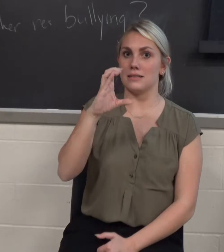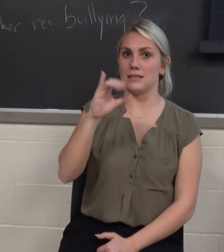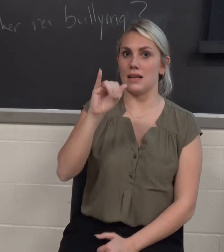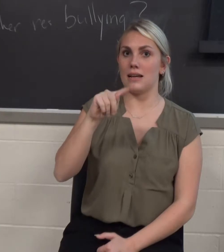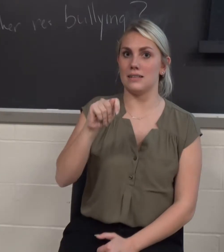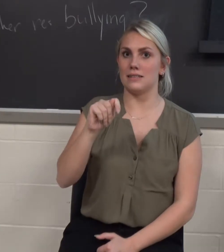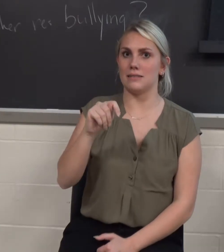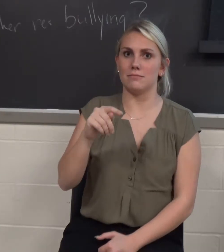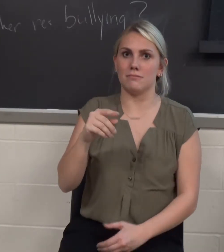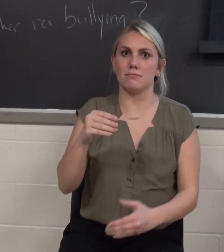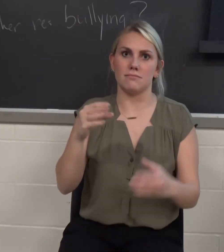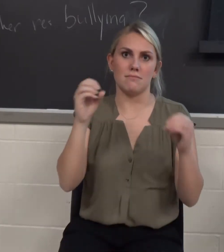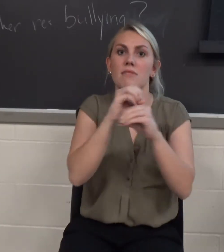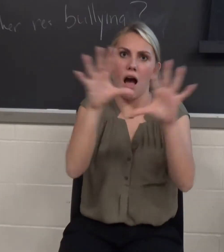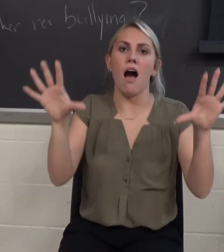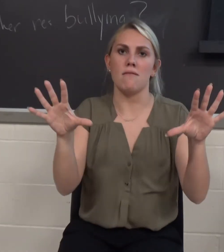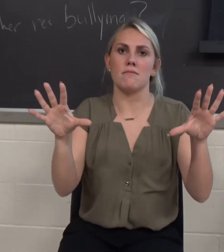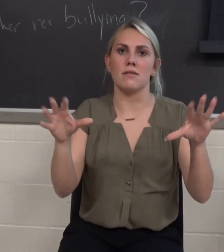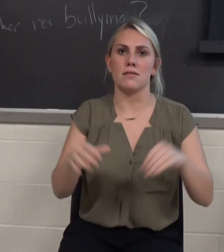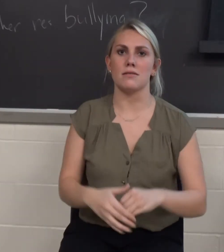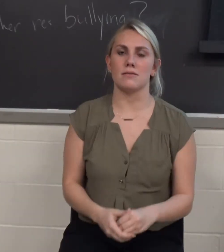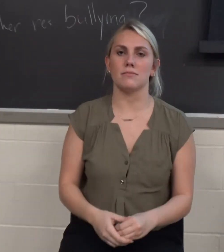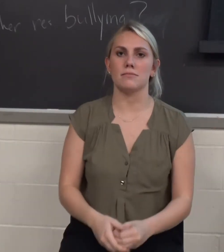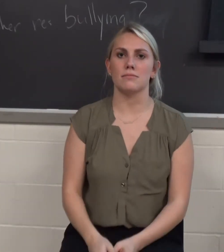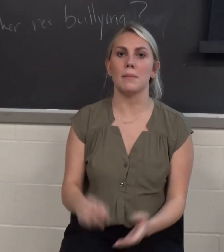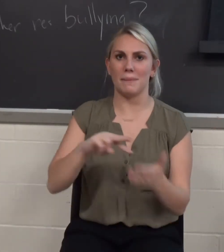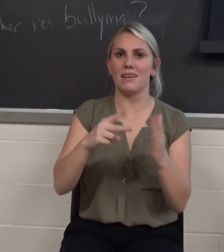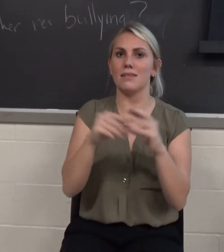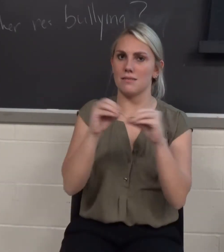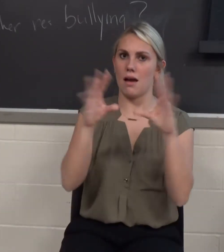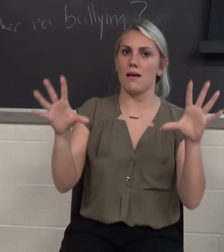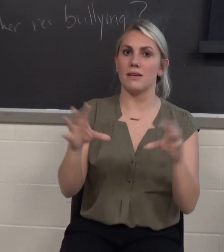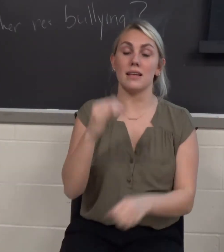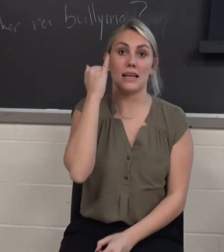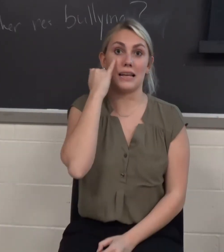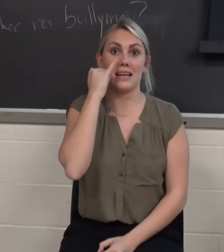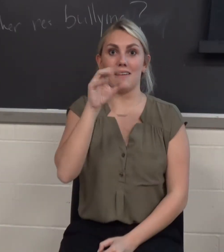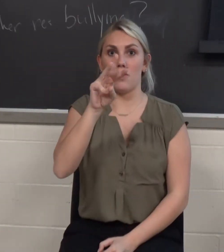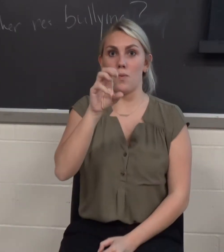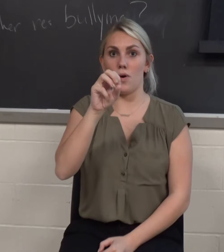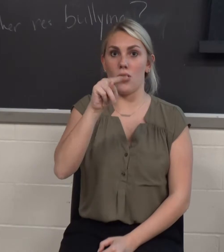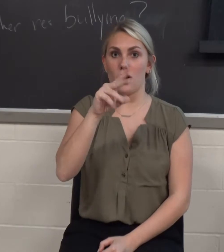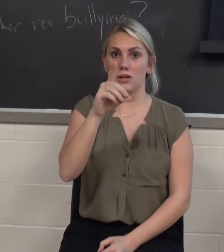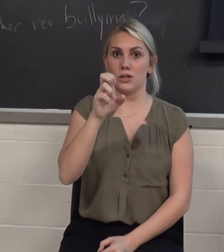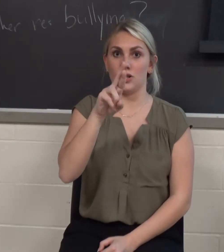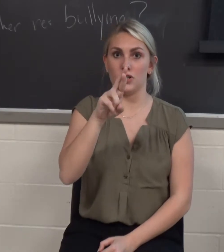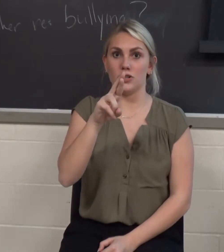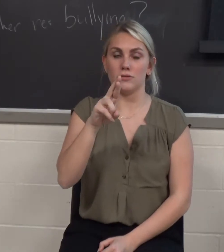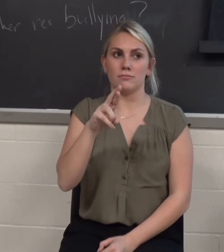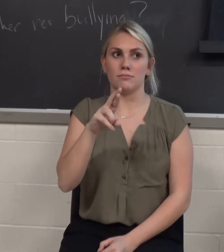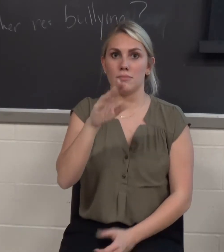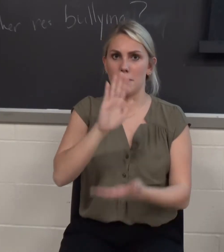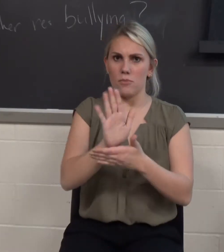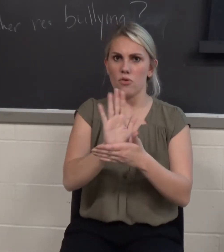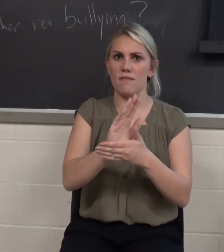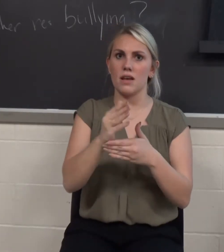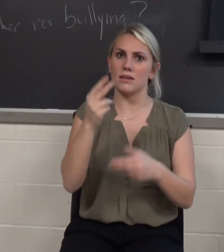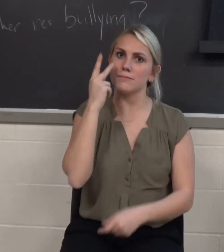book Wonder or seen the movie Wonder. If you haven't, you should do both because they're very, very